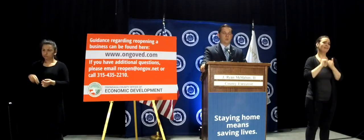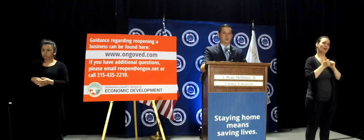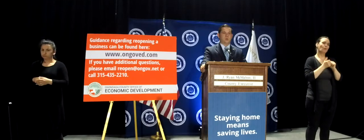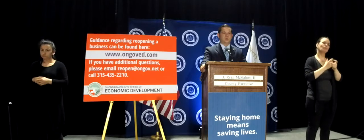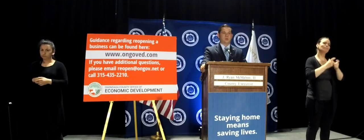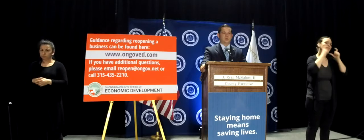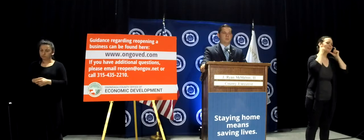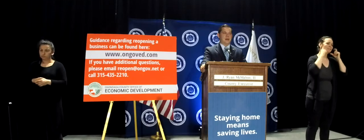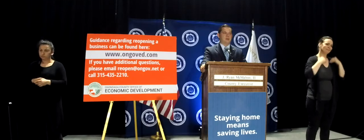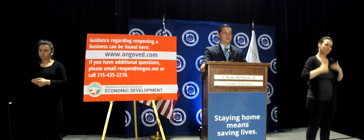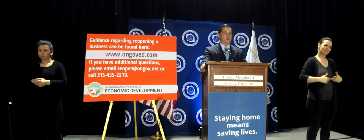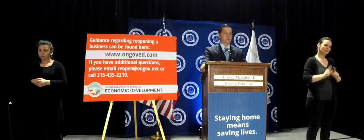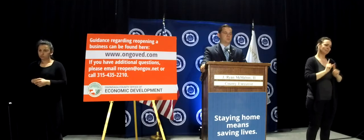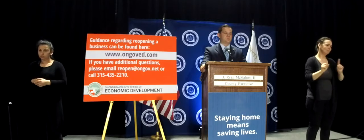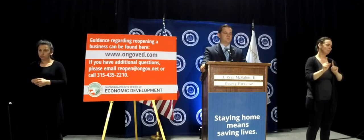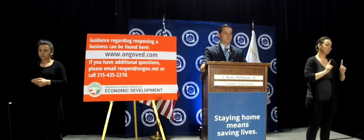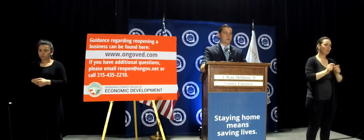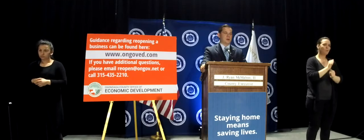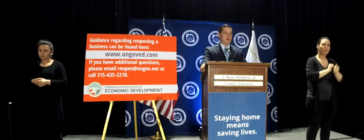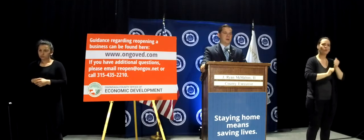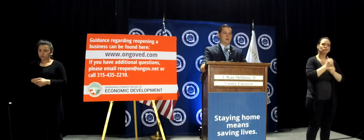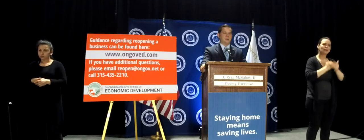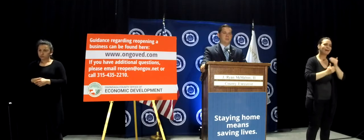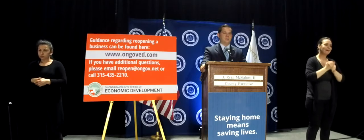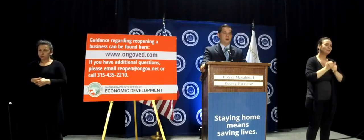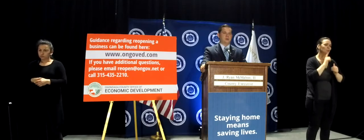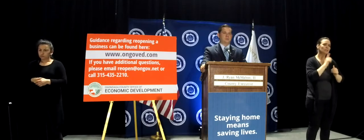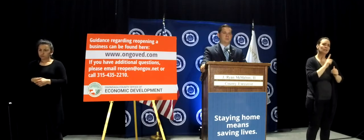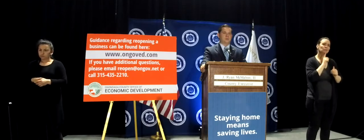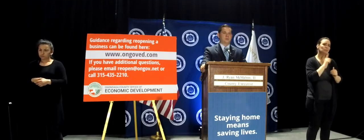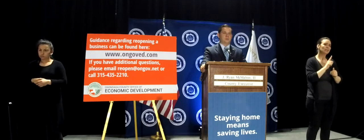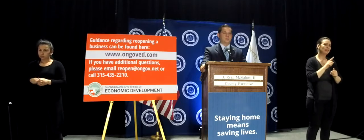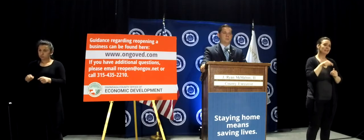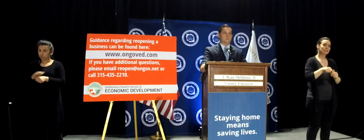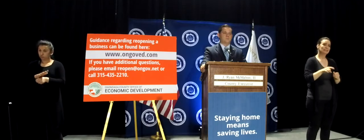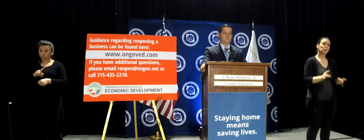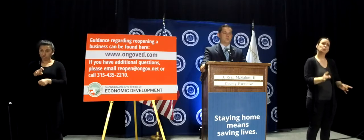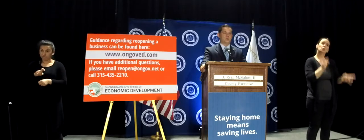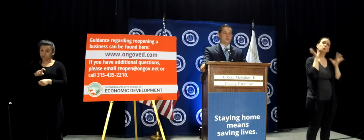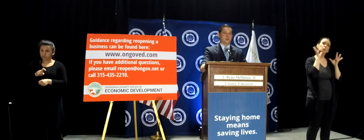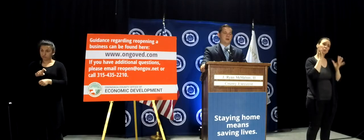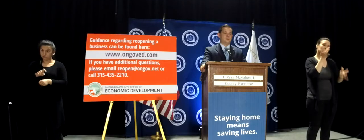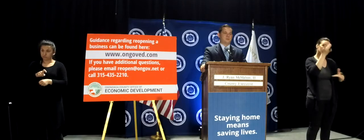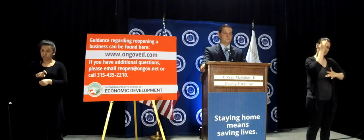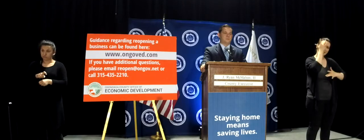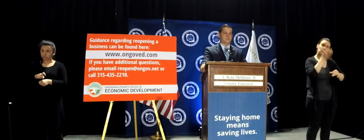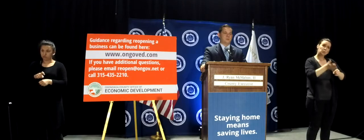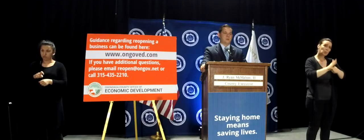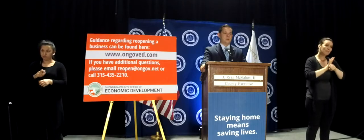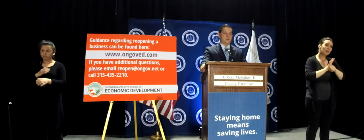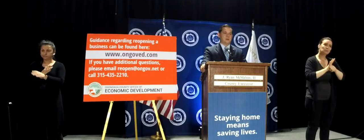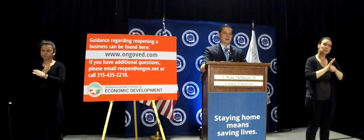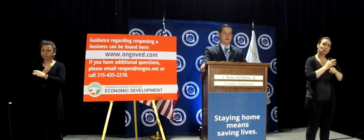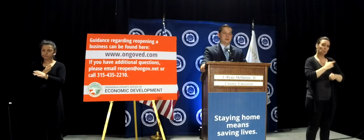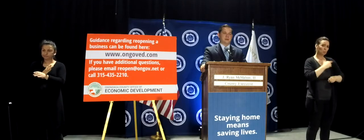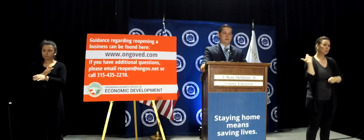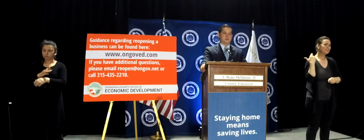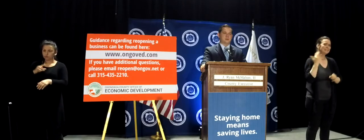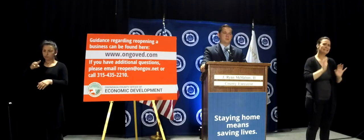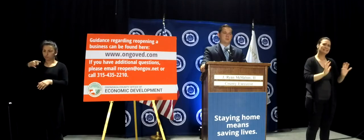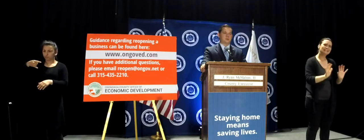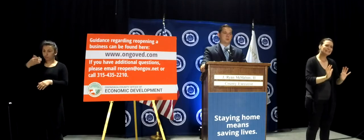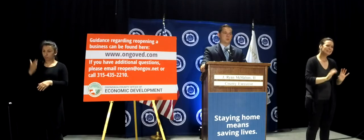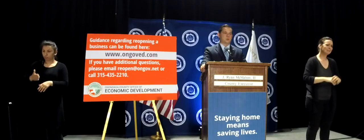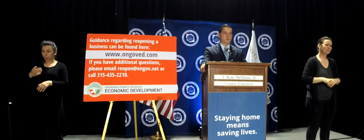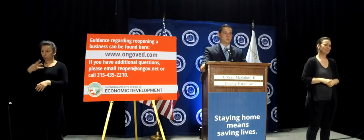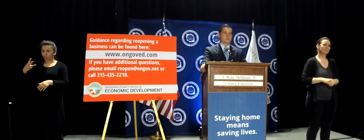it's a really, really, really bad flu. But for people we love that could get this,